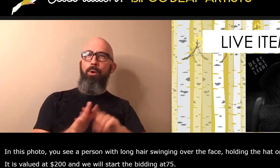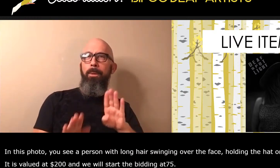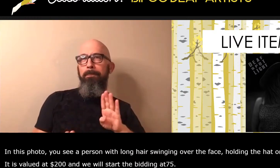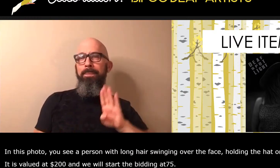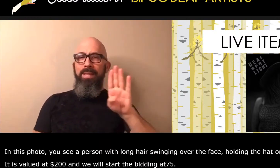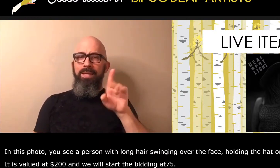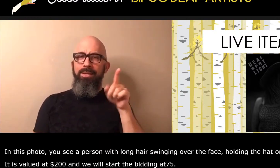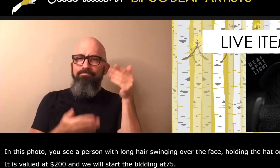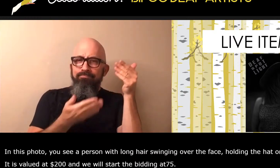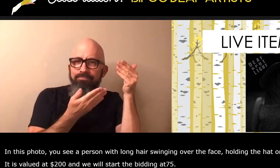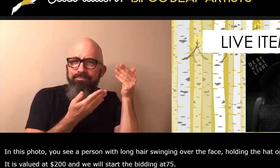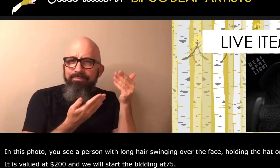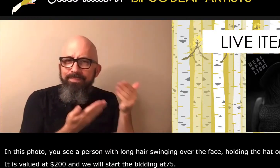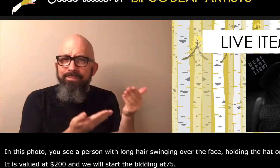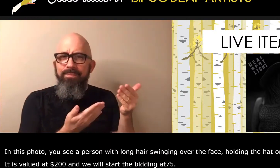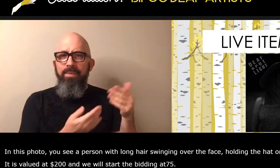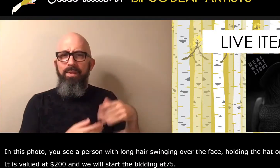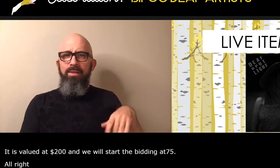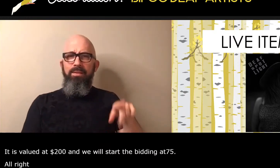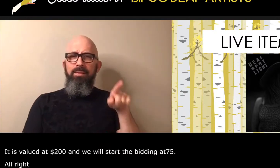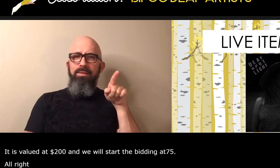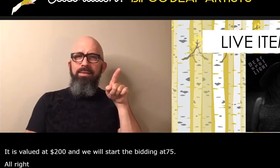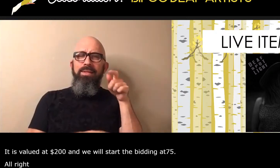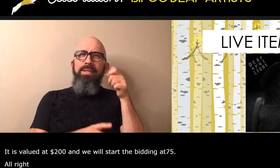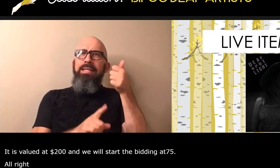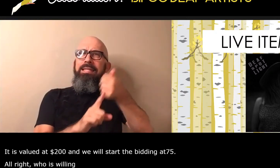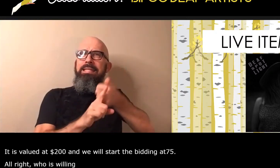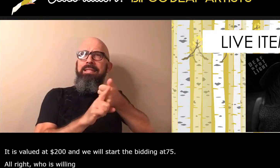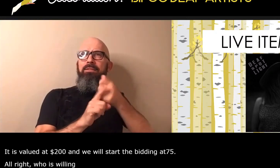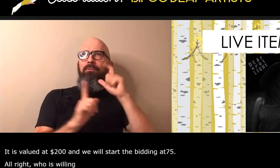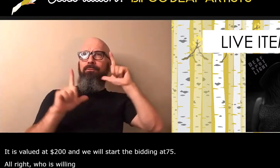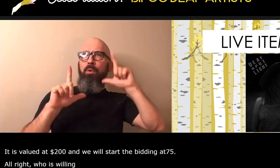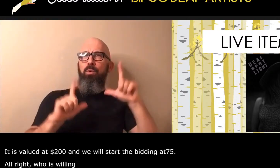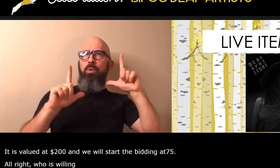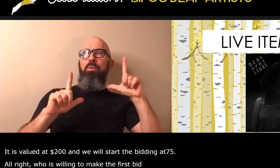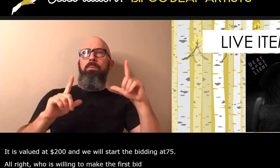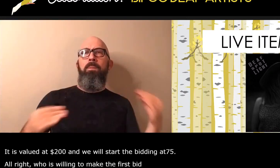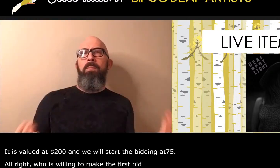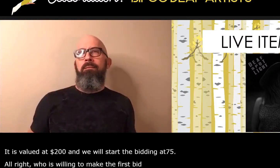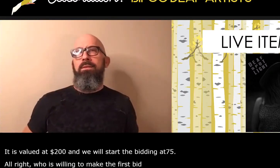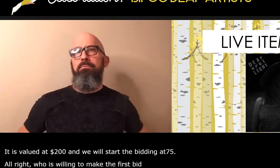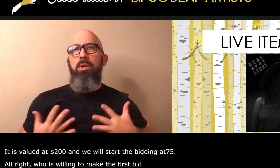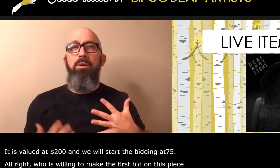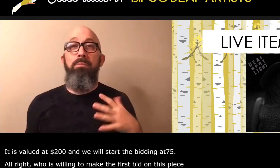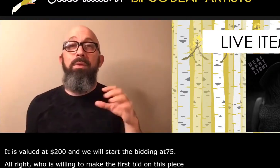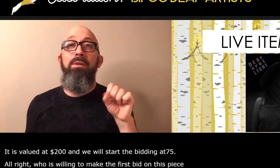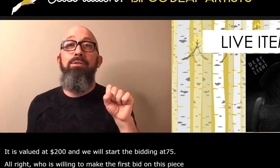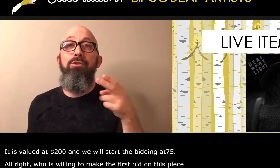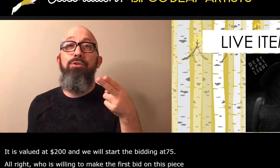All right. Who's willing to make the first bid on this piece?